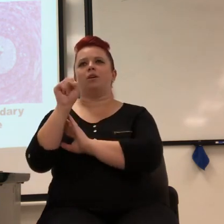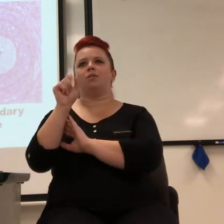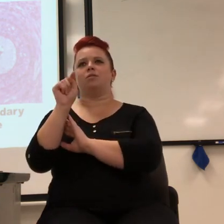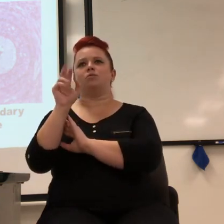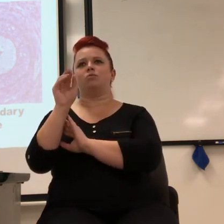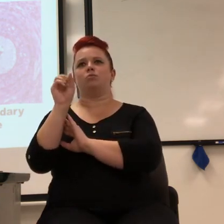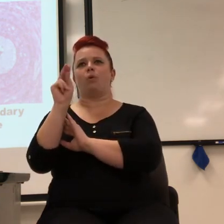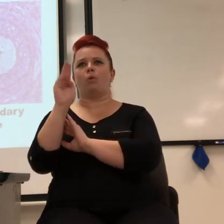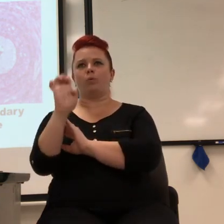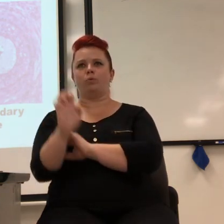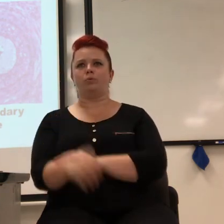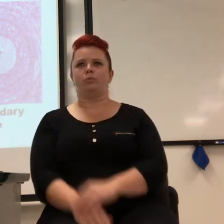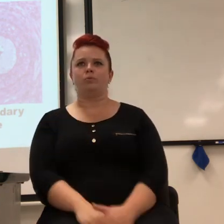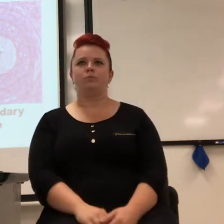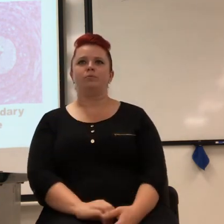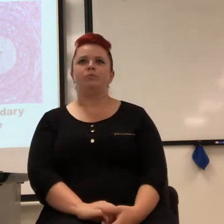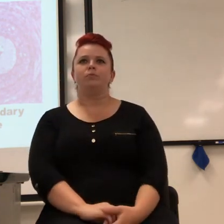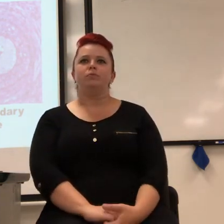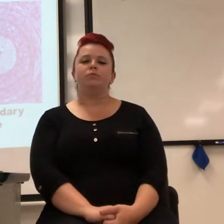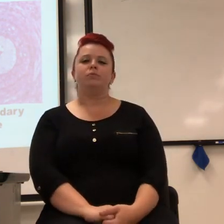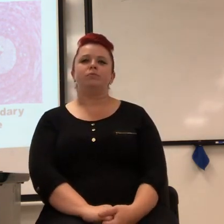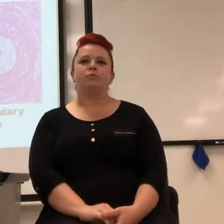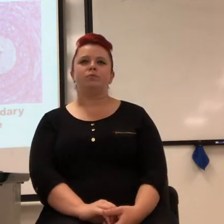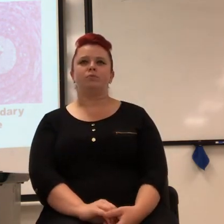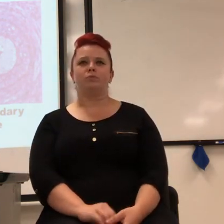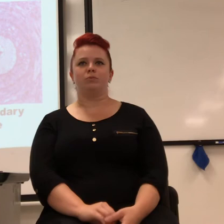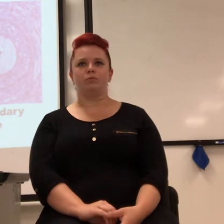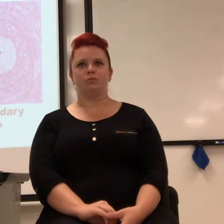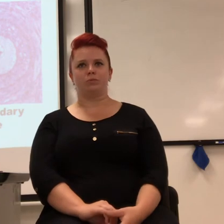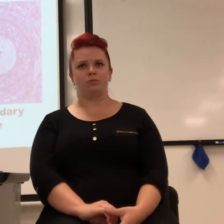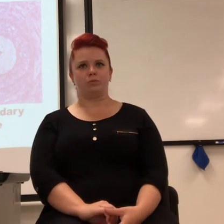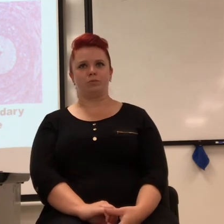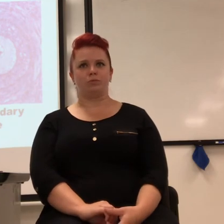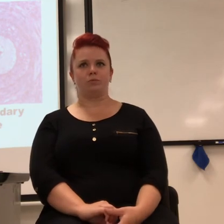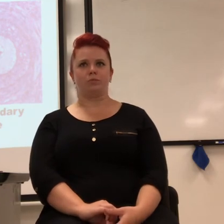estrone, and aromatase